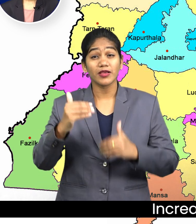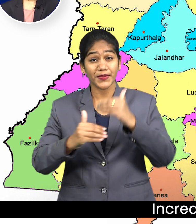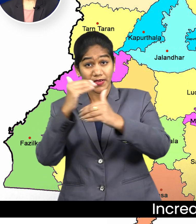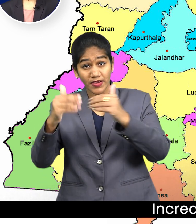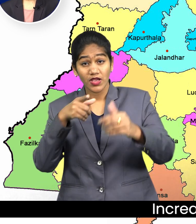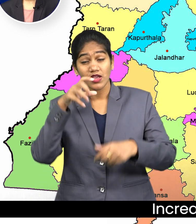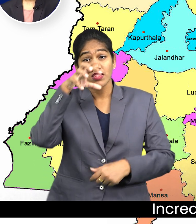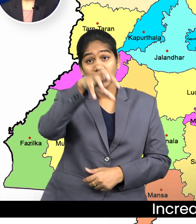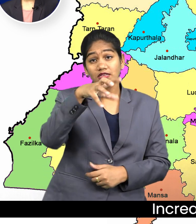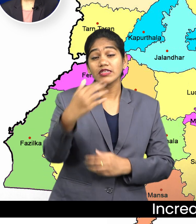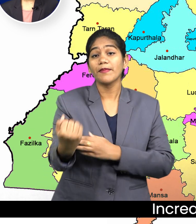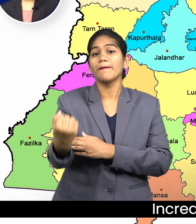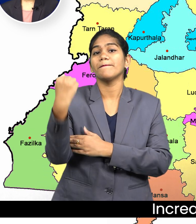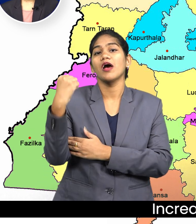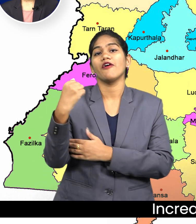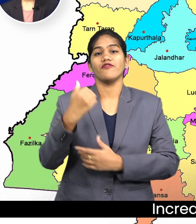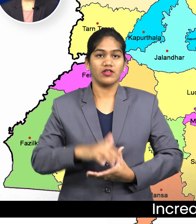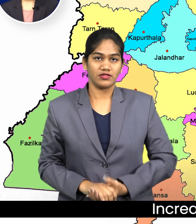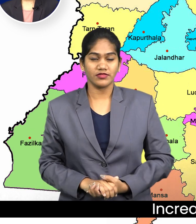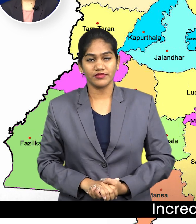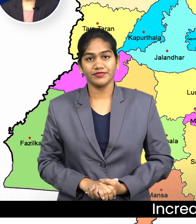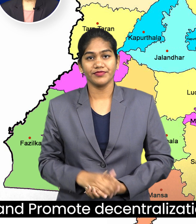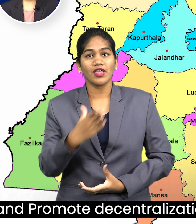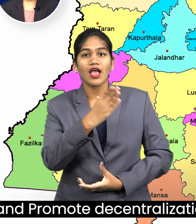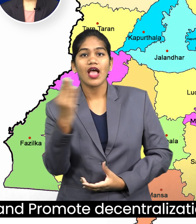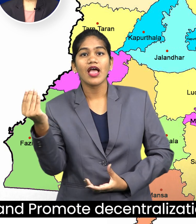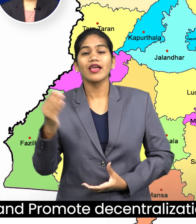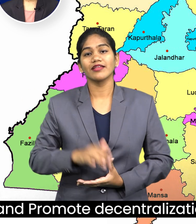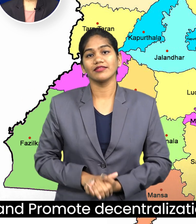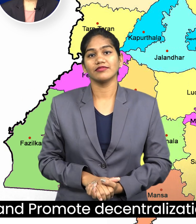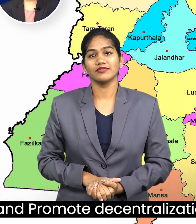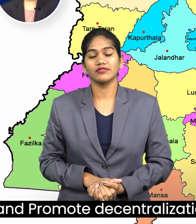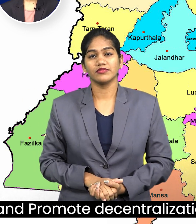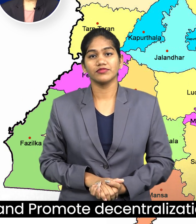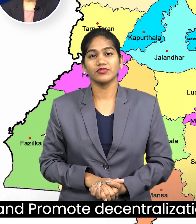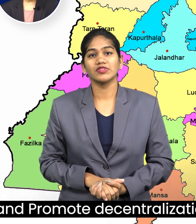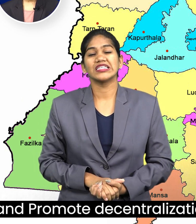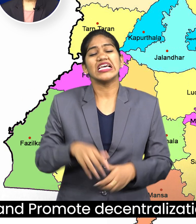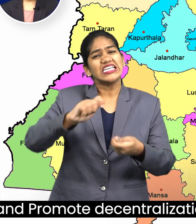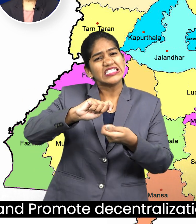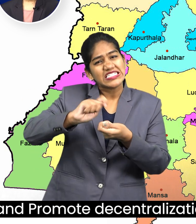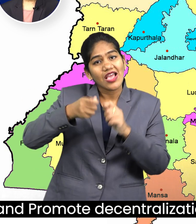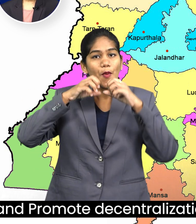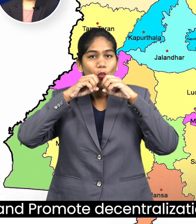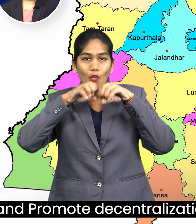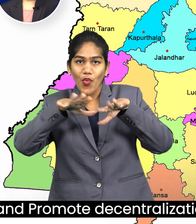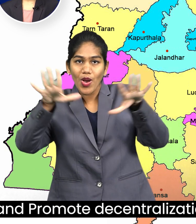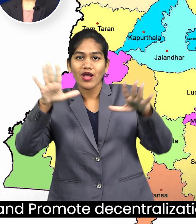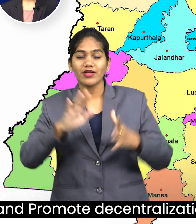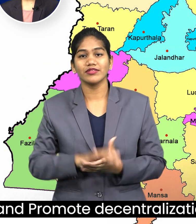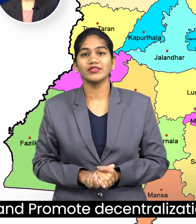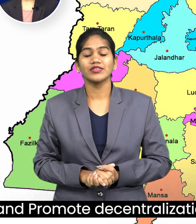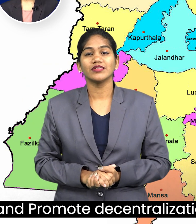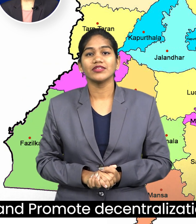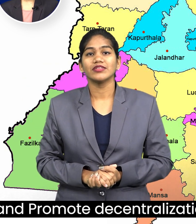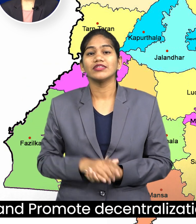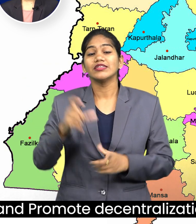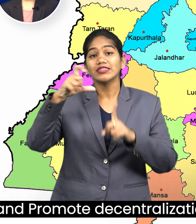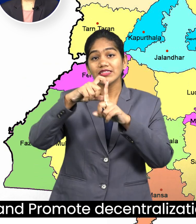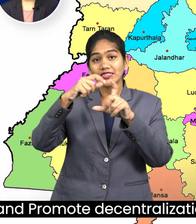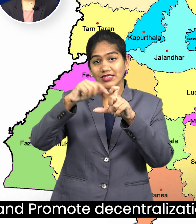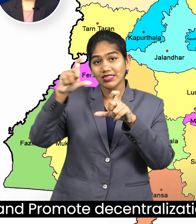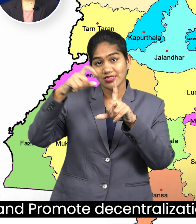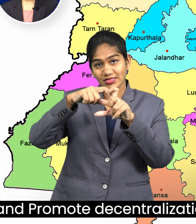state powers and promote decentralization.